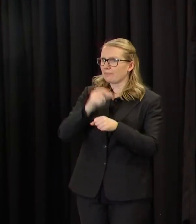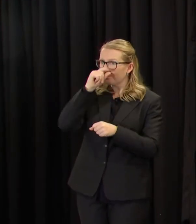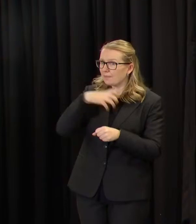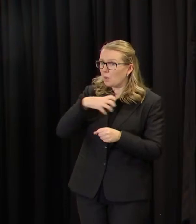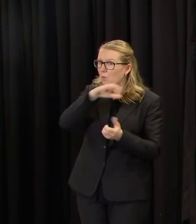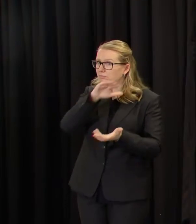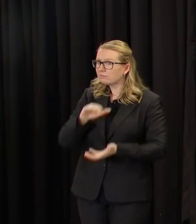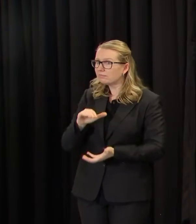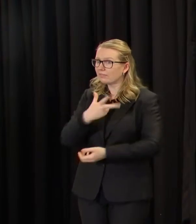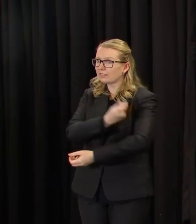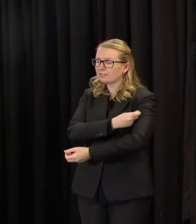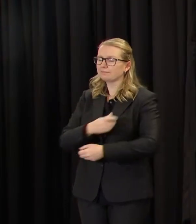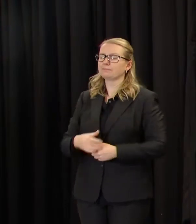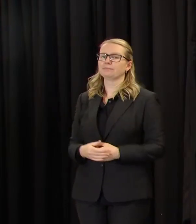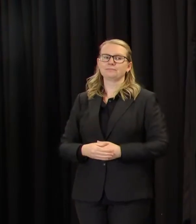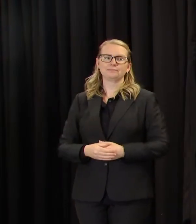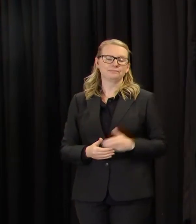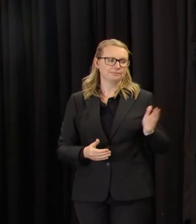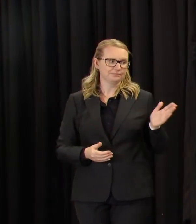get